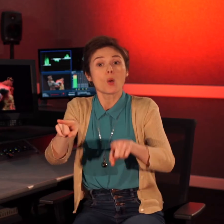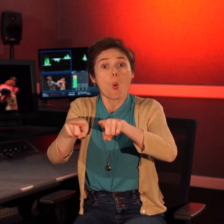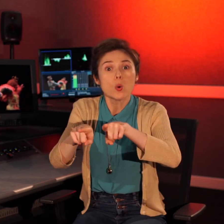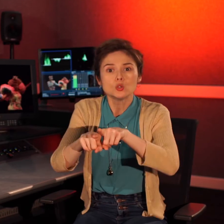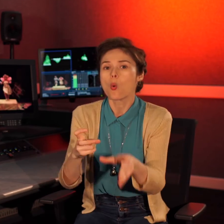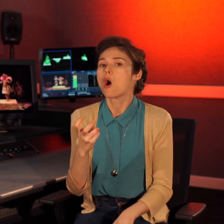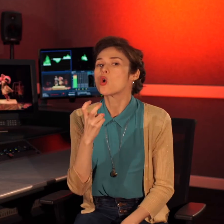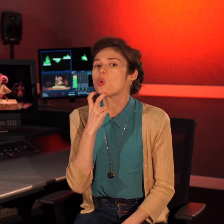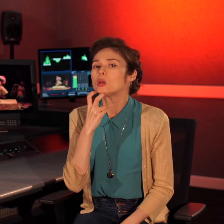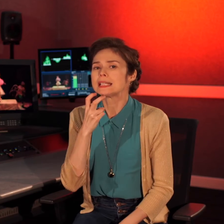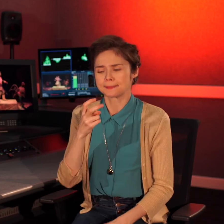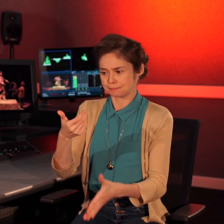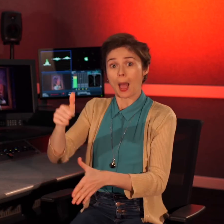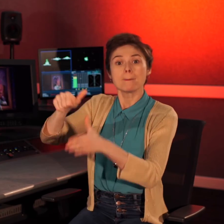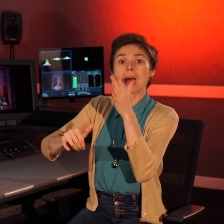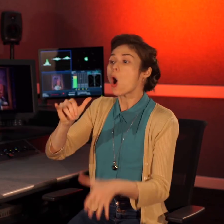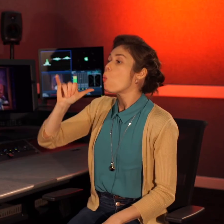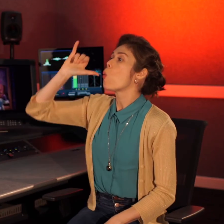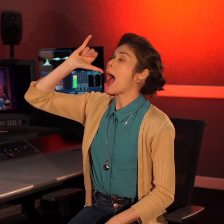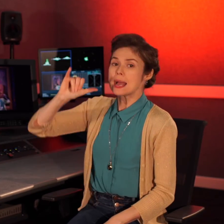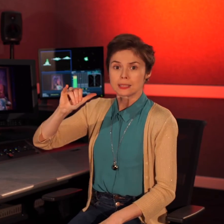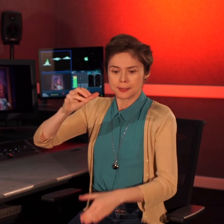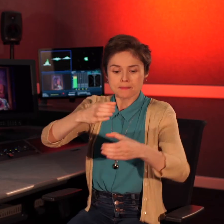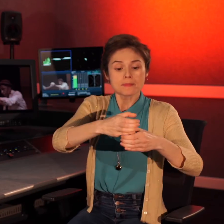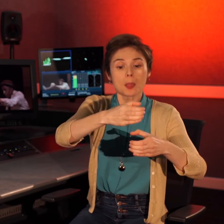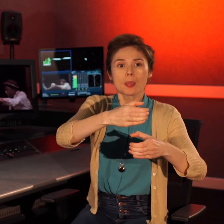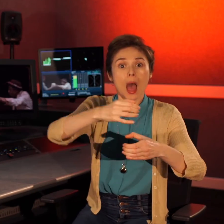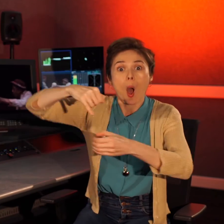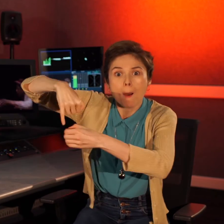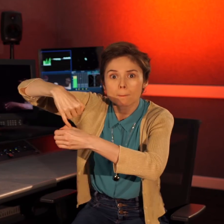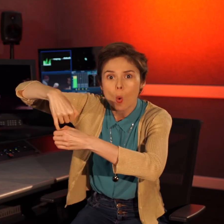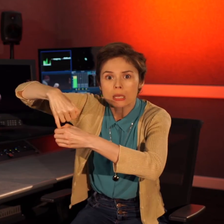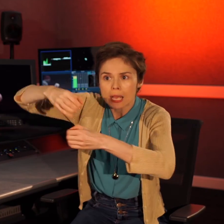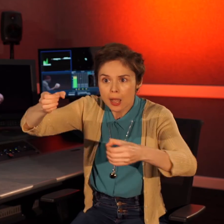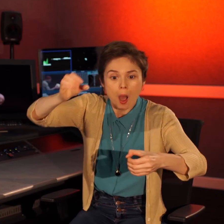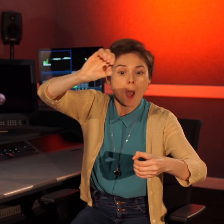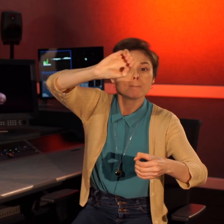He also prepares a poisoned drink for Hamlet.